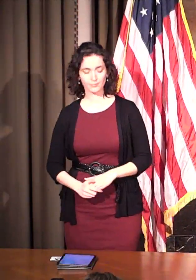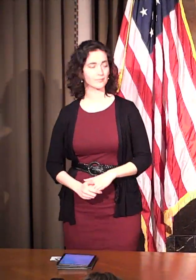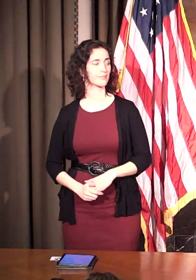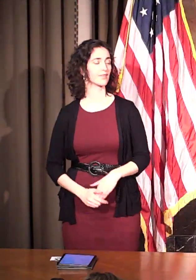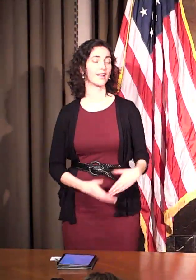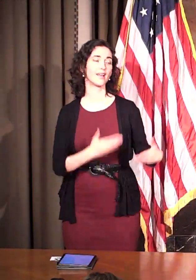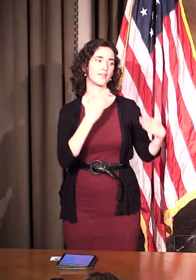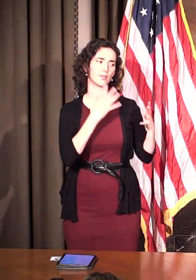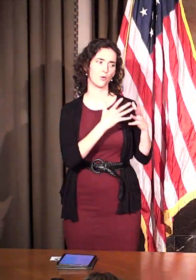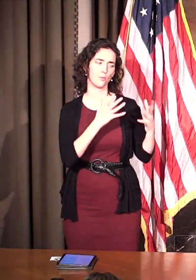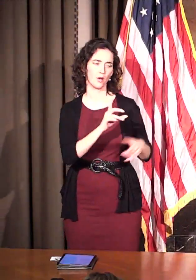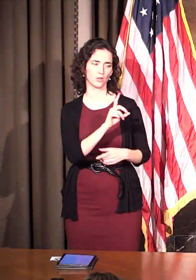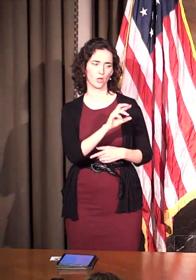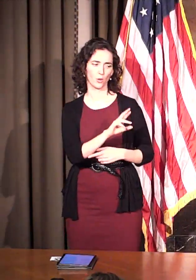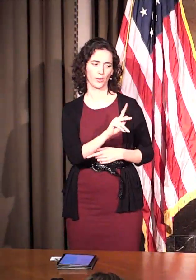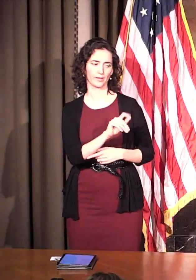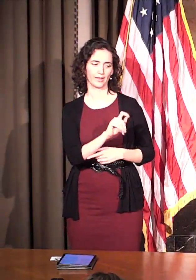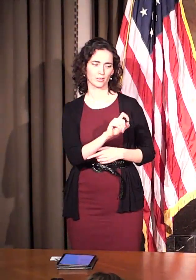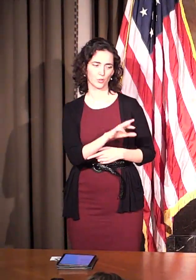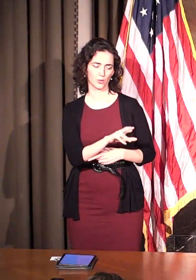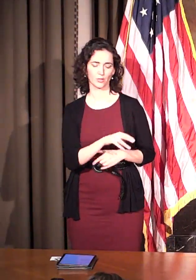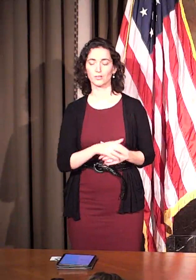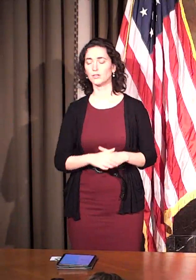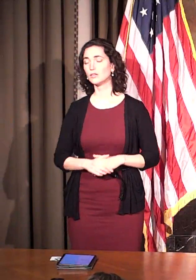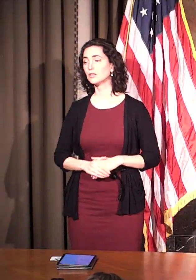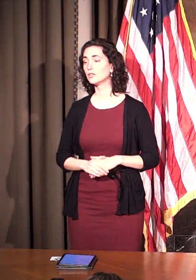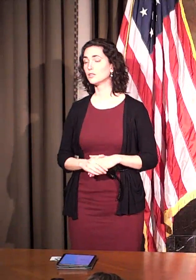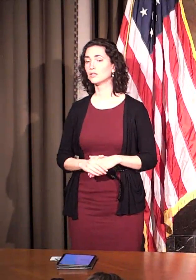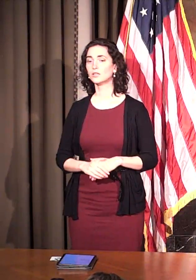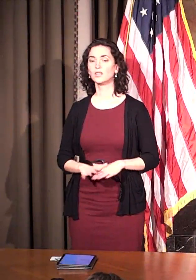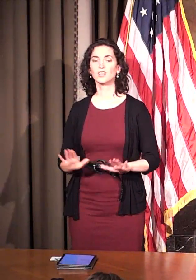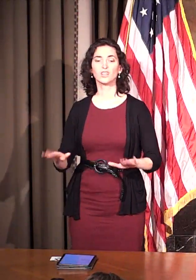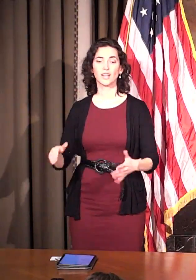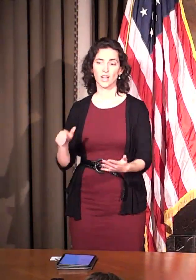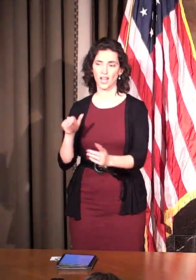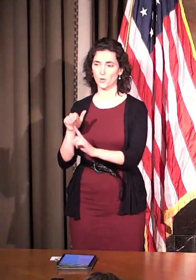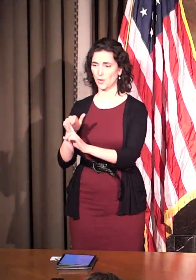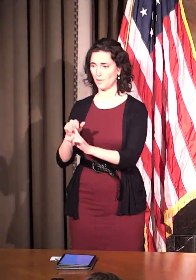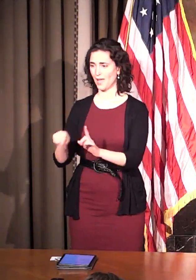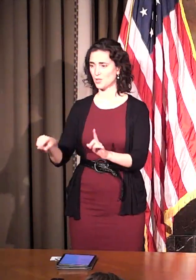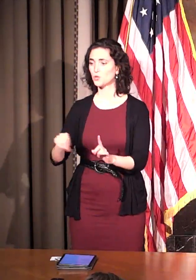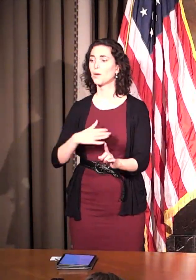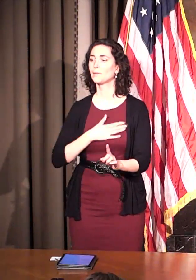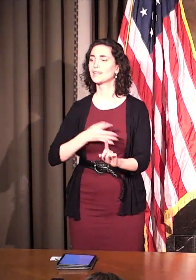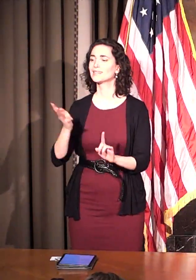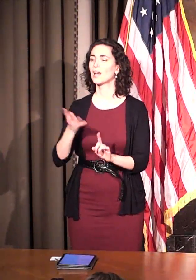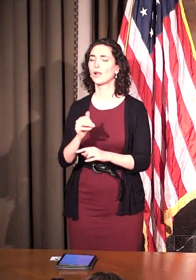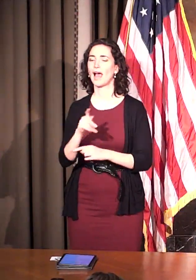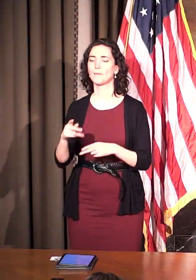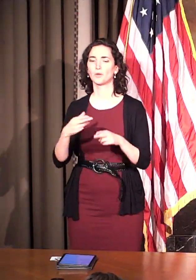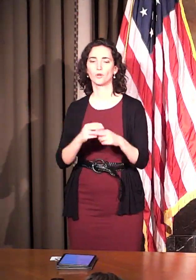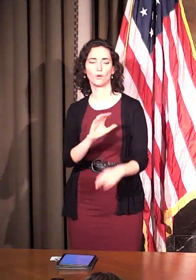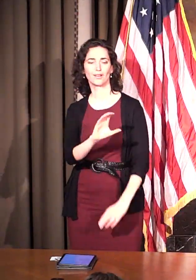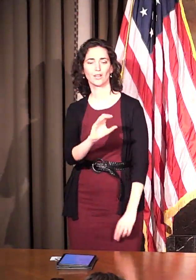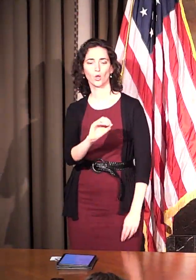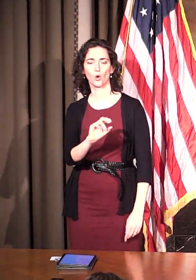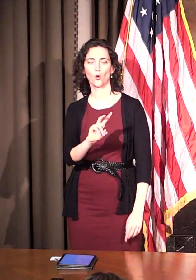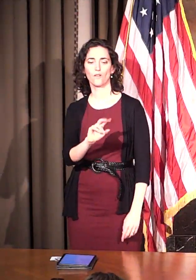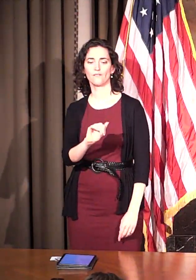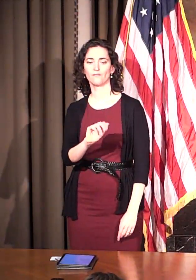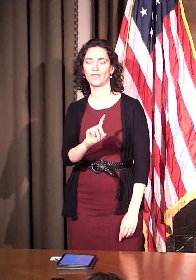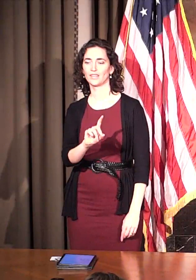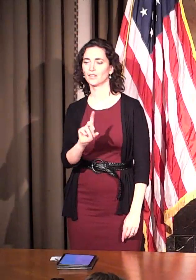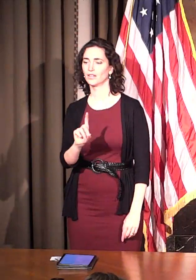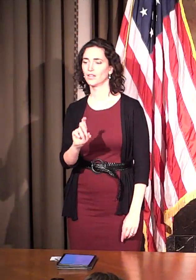Thank you very much, Dr. Kenner. I do want to remind everybody to please download your COVID Defense app. This is Louisiana's